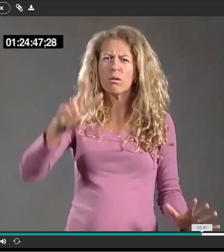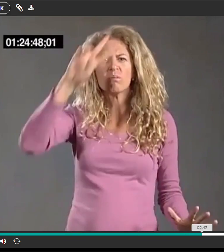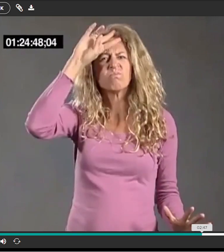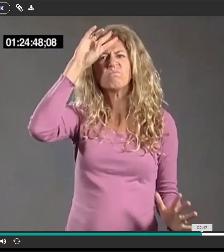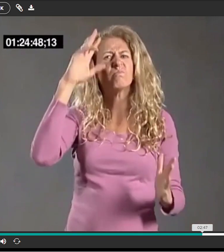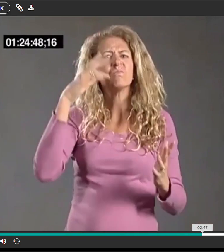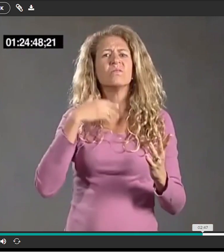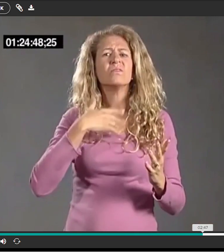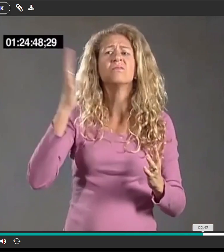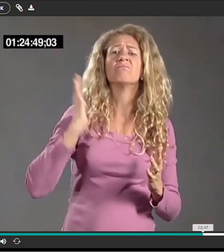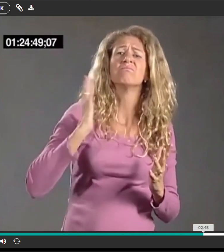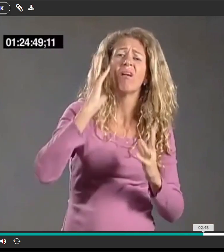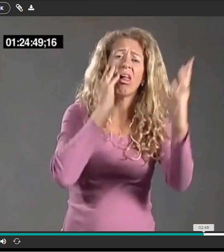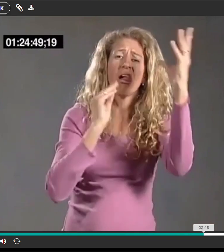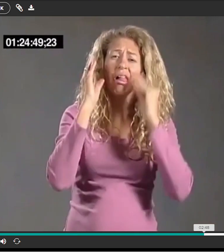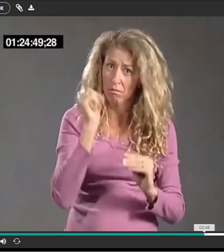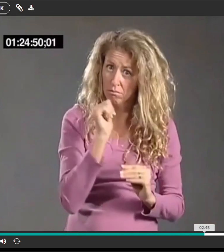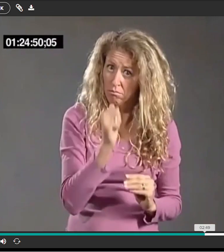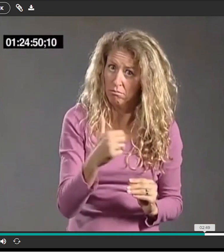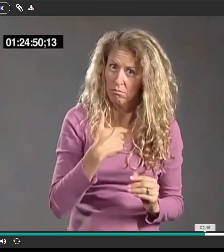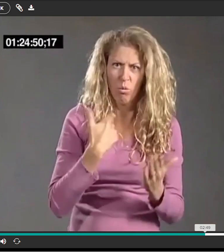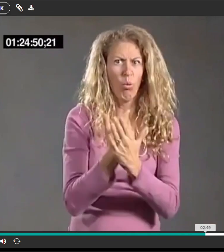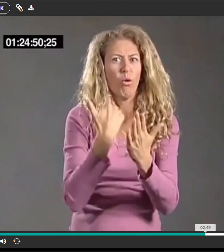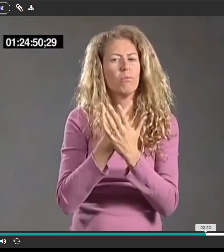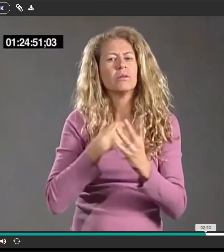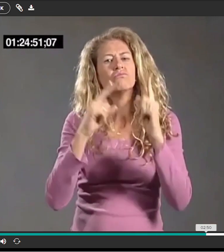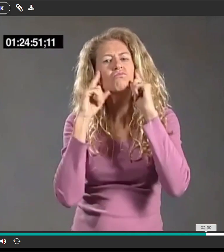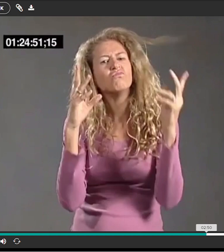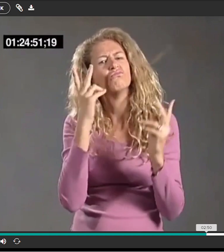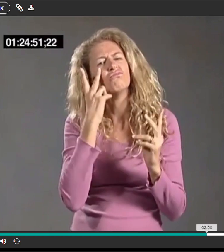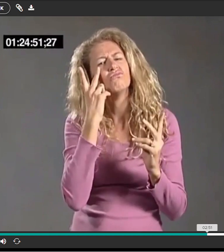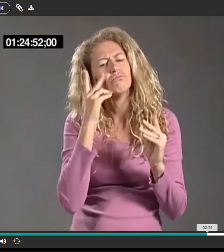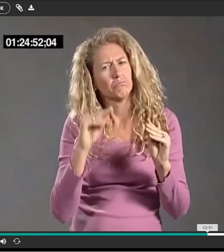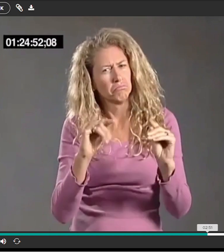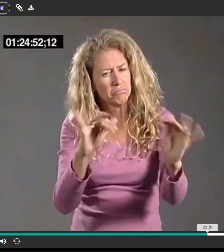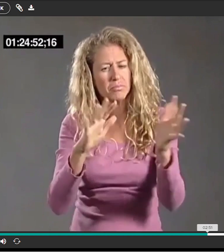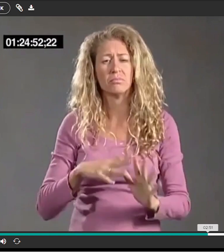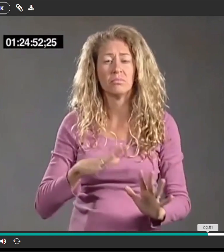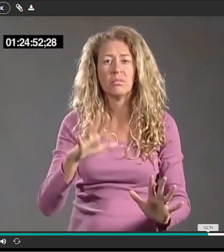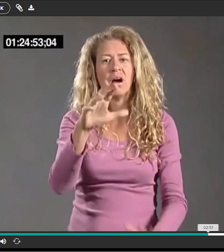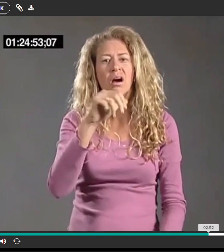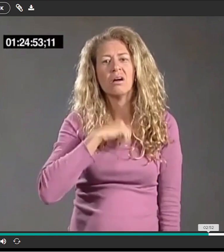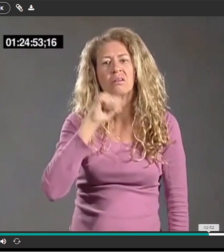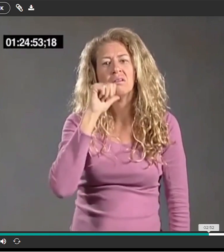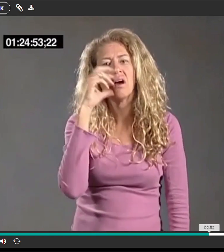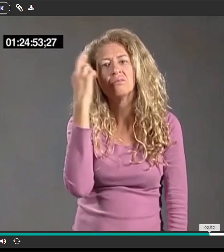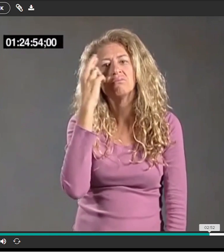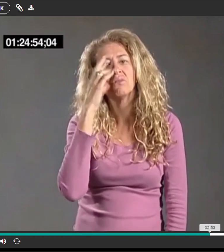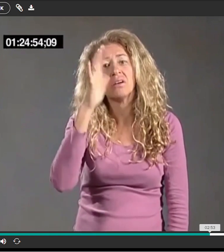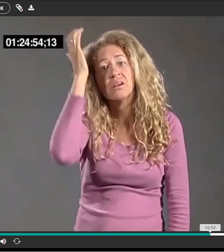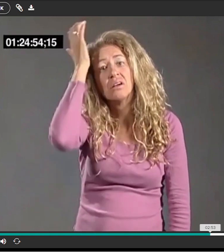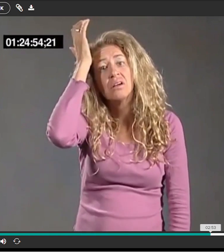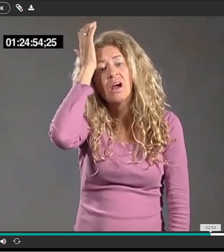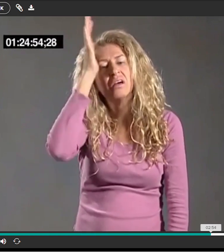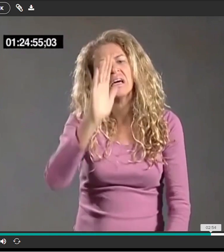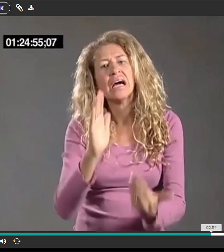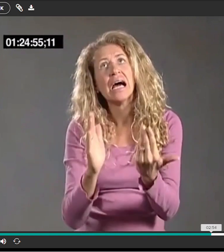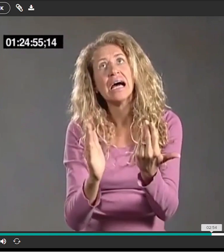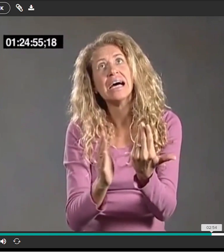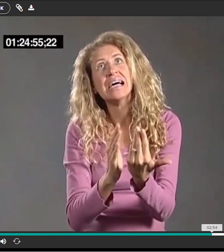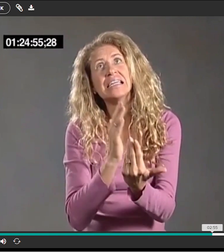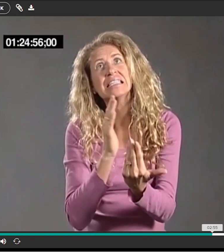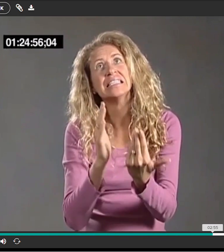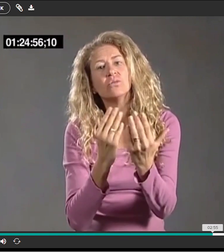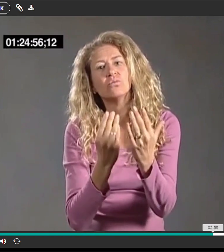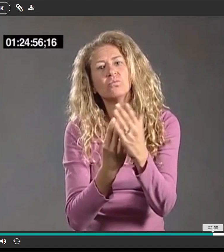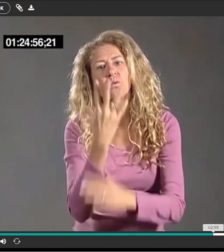And, I was a beginner. I was kind of naive, not experienced, but I was like, let's just go for it and see what happens. And I